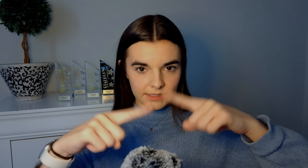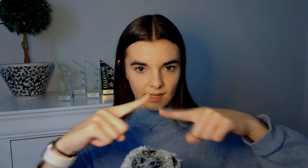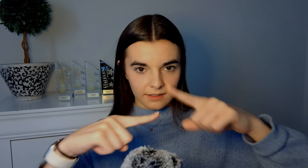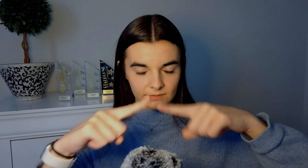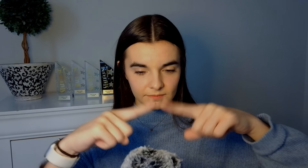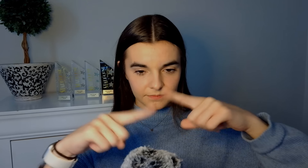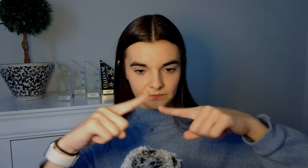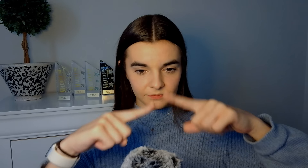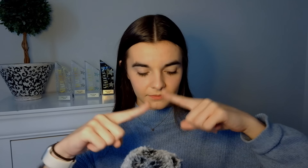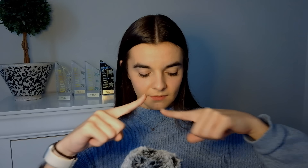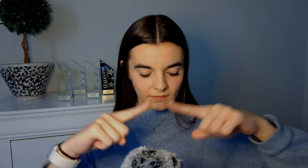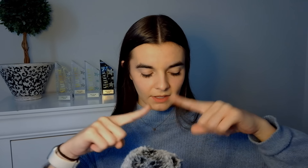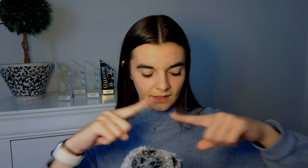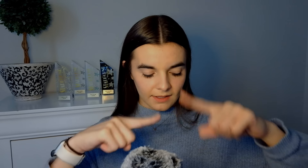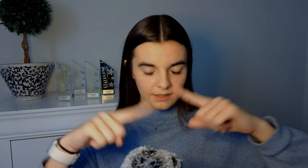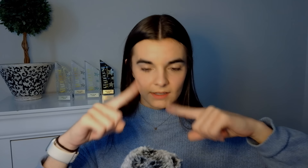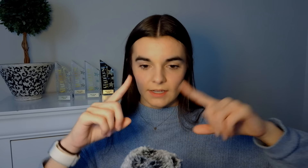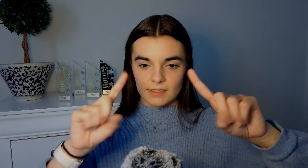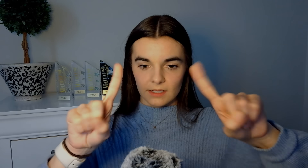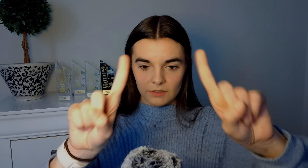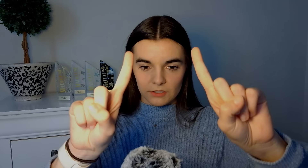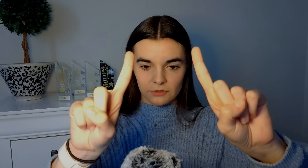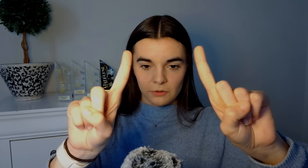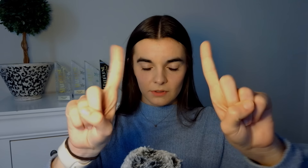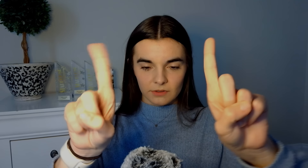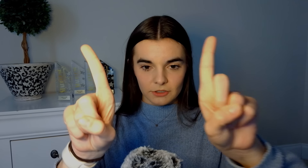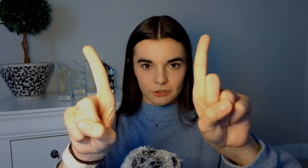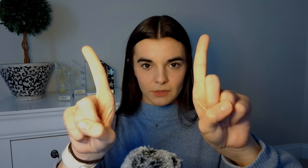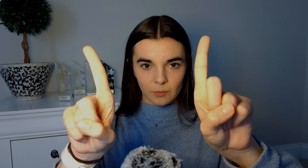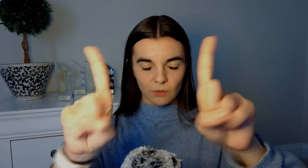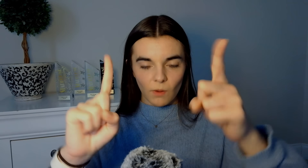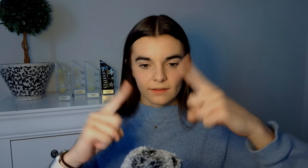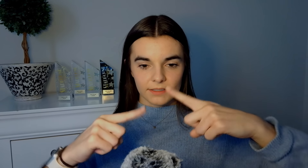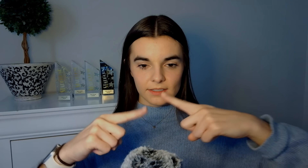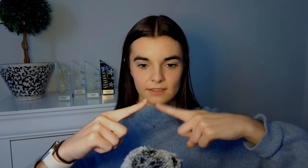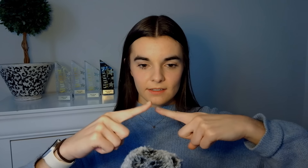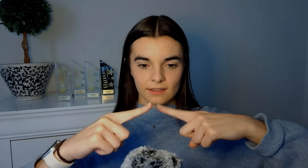sign is like two number ones